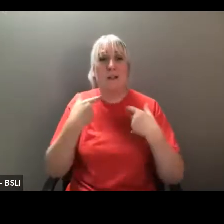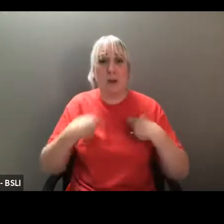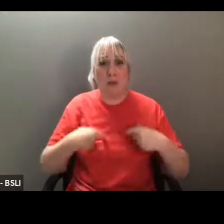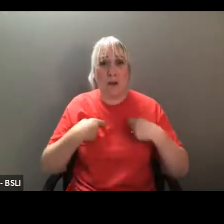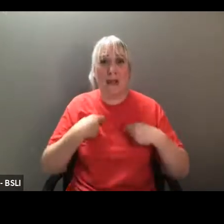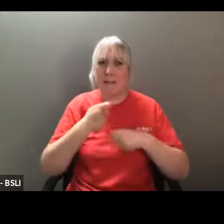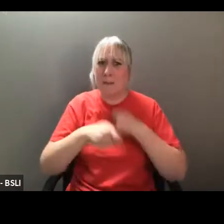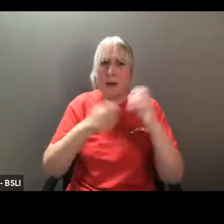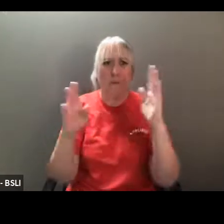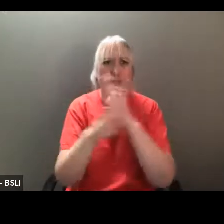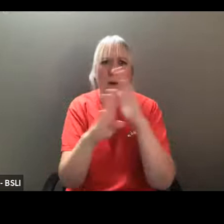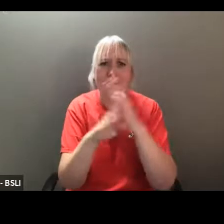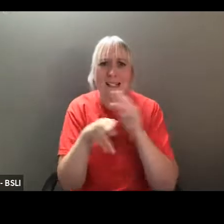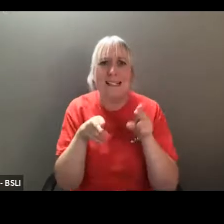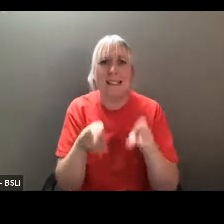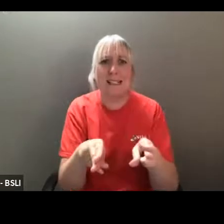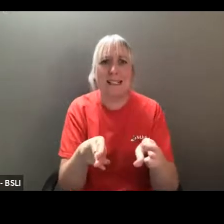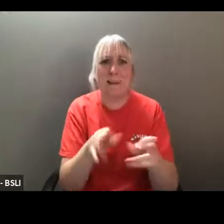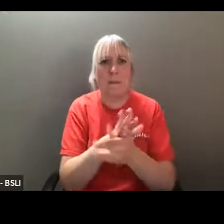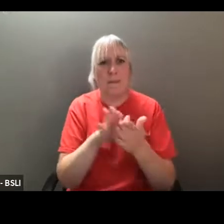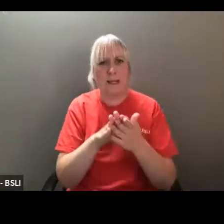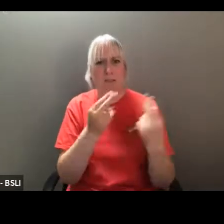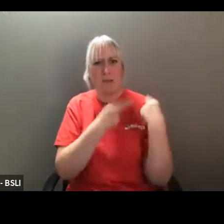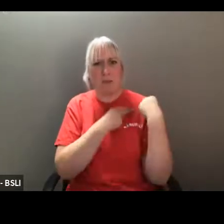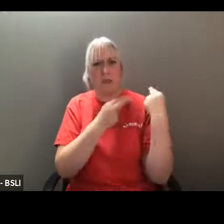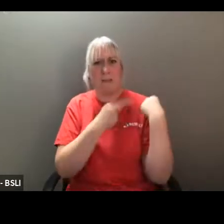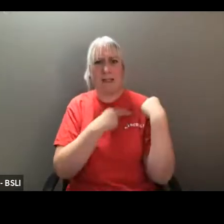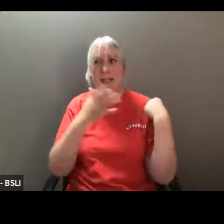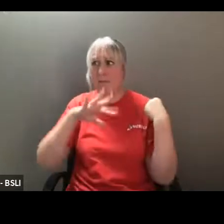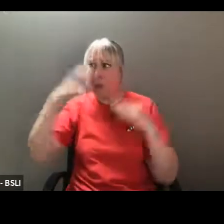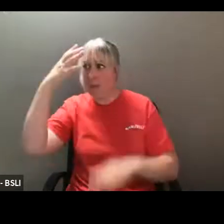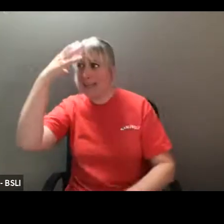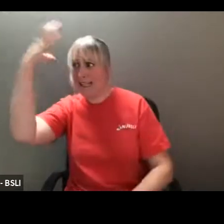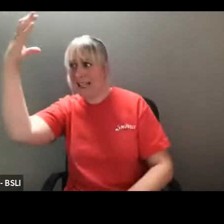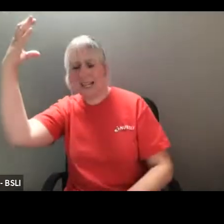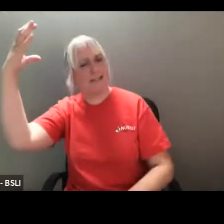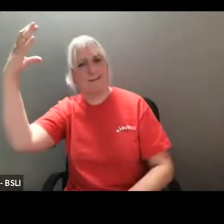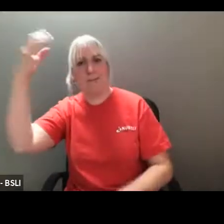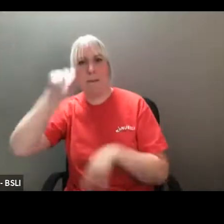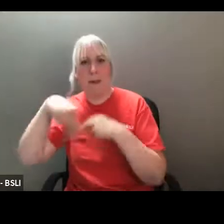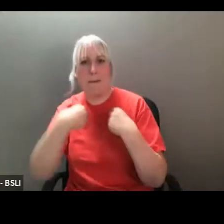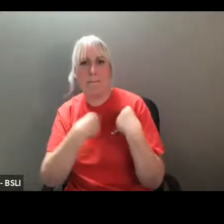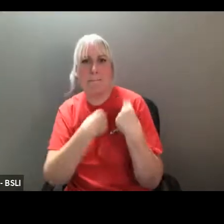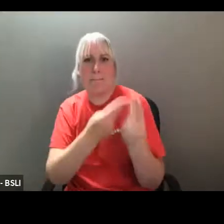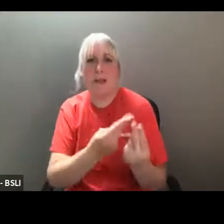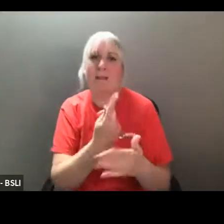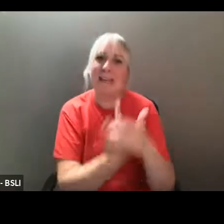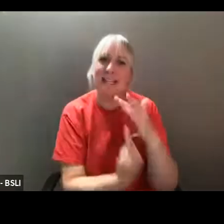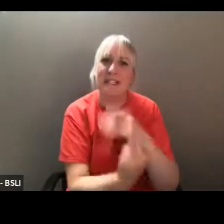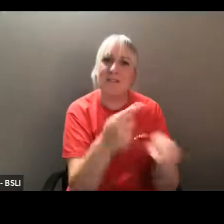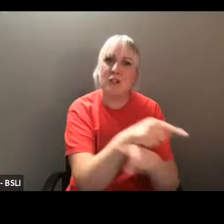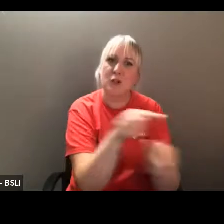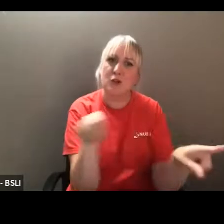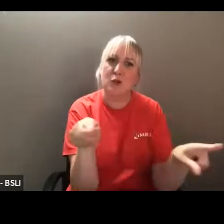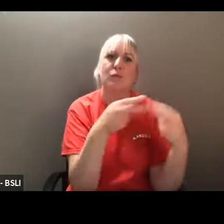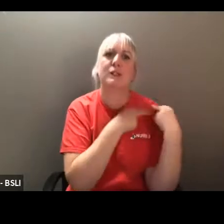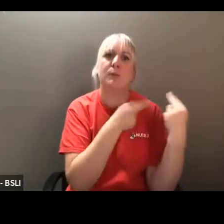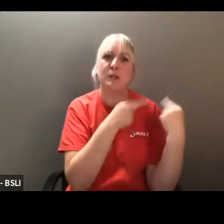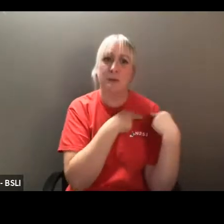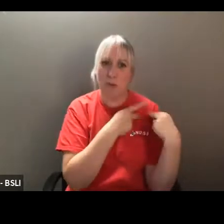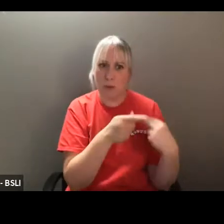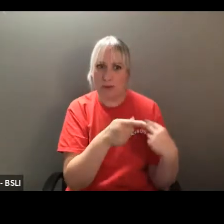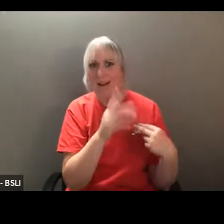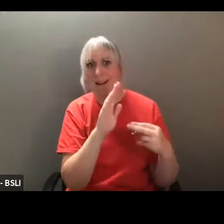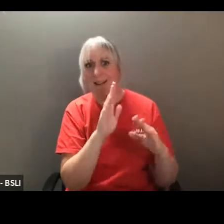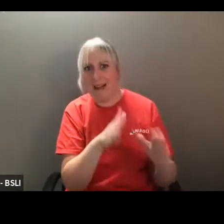social care system, pushing responsibility of care from the state onto the individual direct payment user, where they are expected to